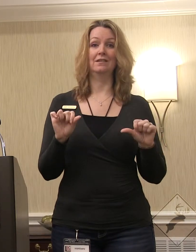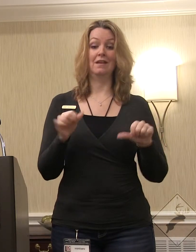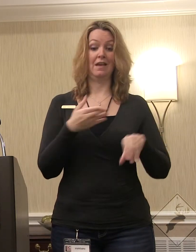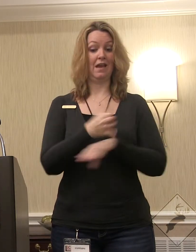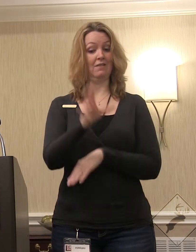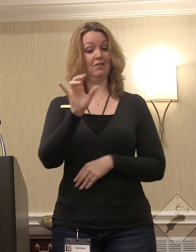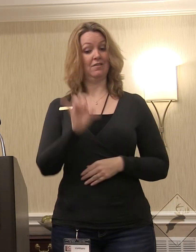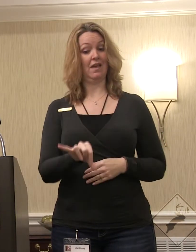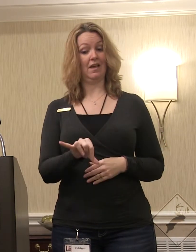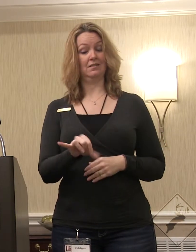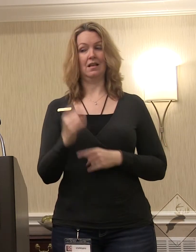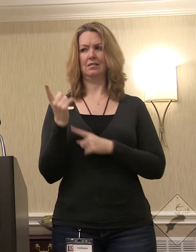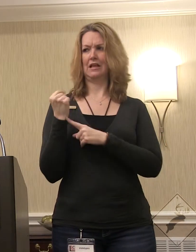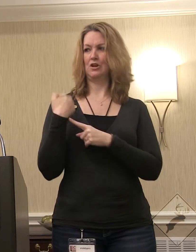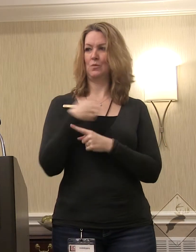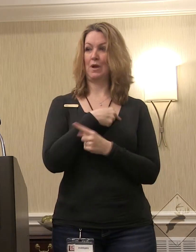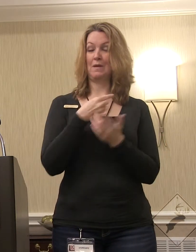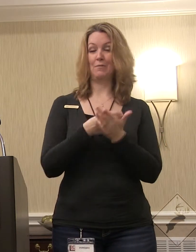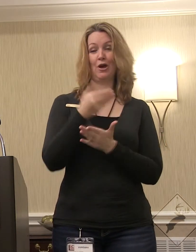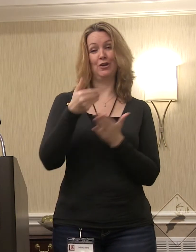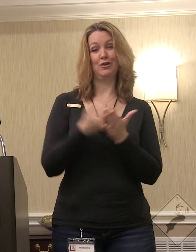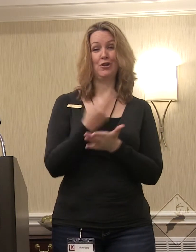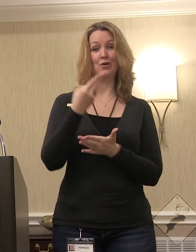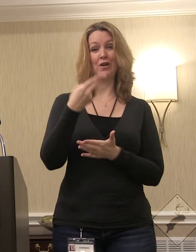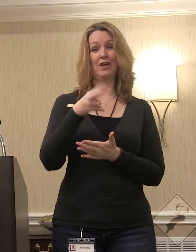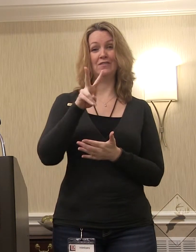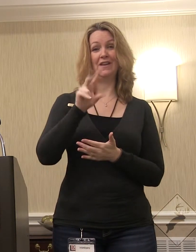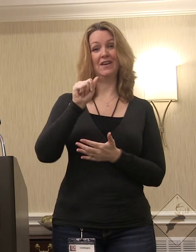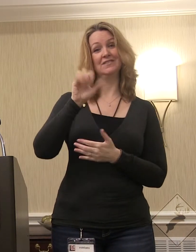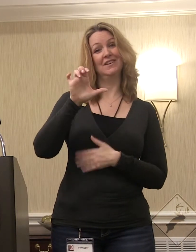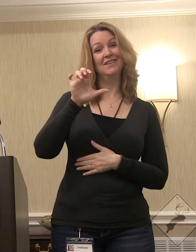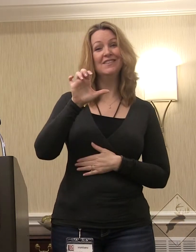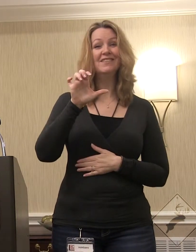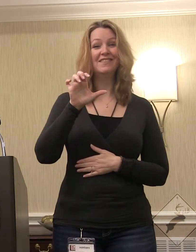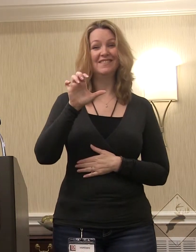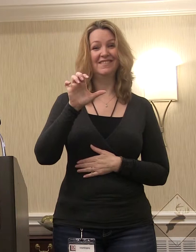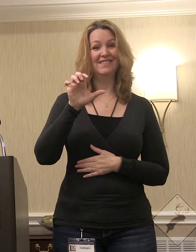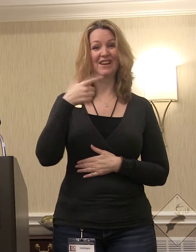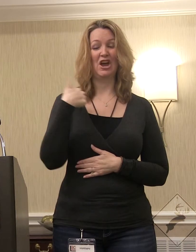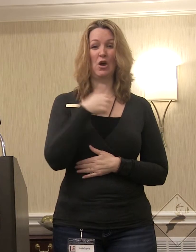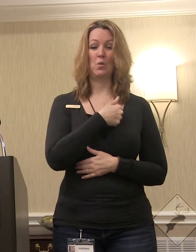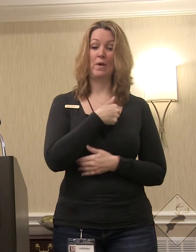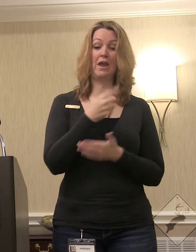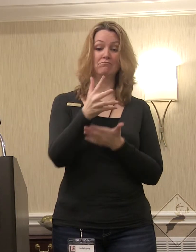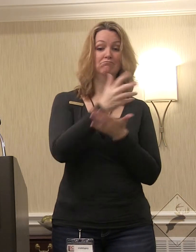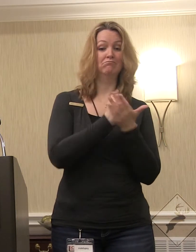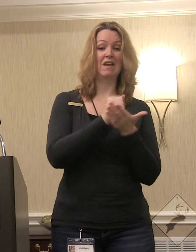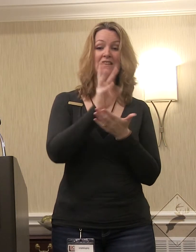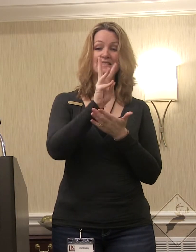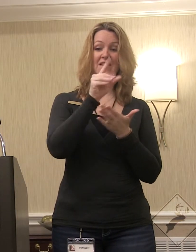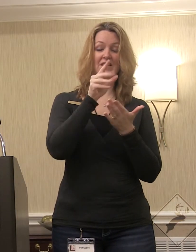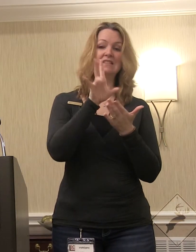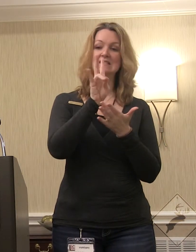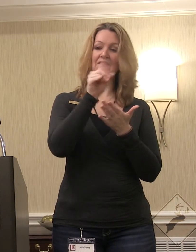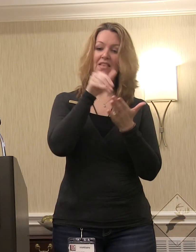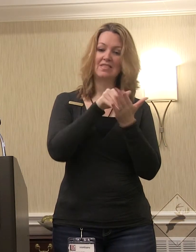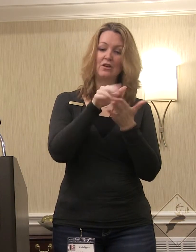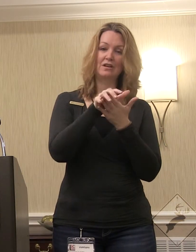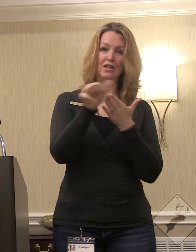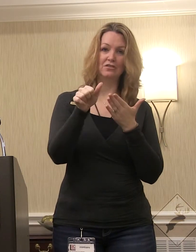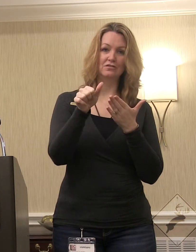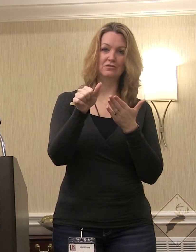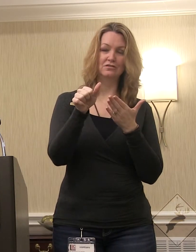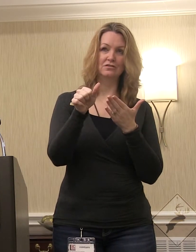that, last year we bought that new HVAC unit. We raised $7,000. The year after,